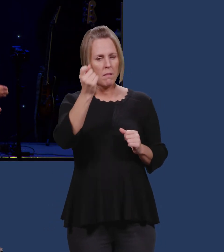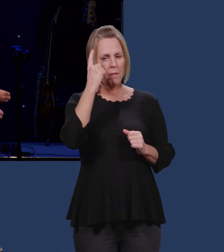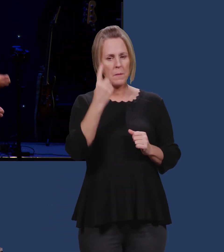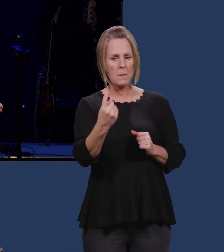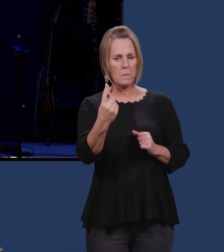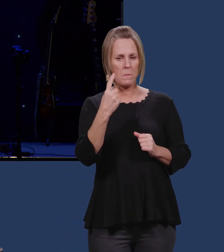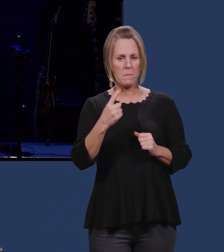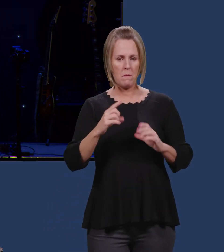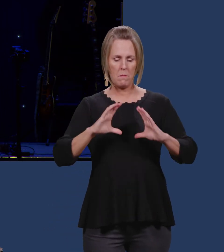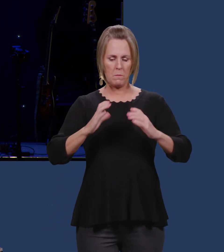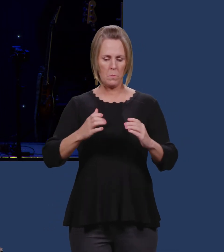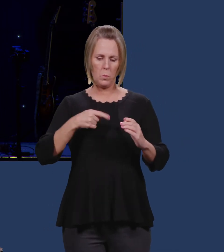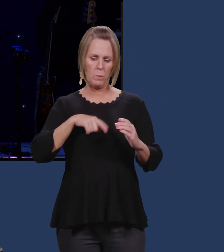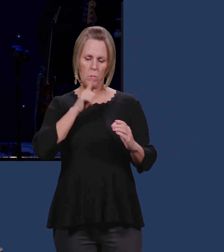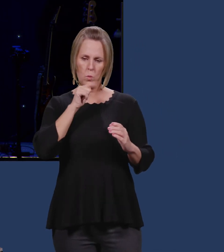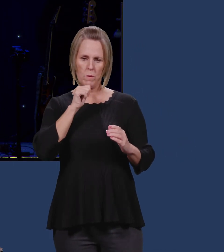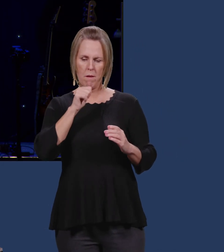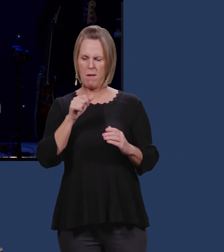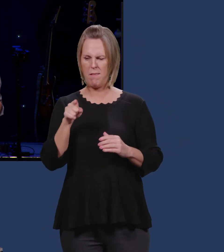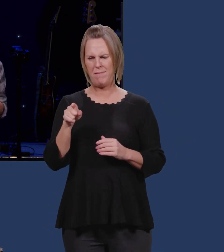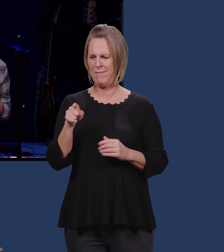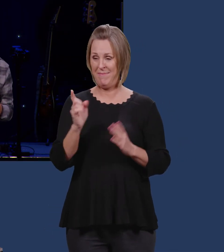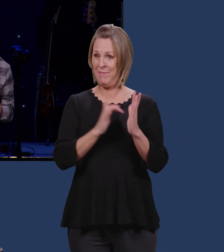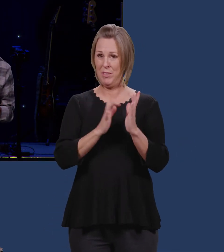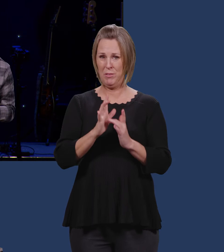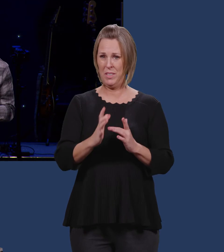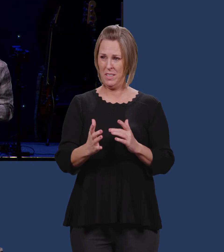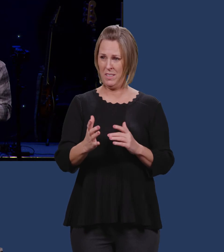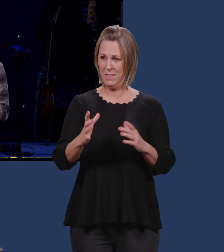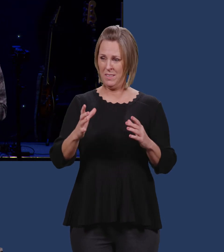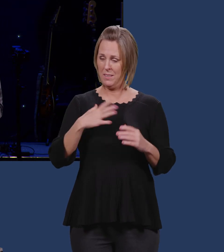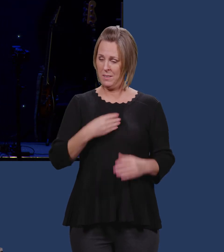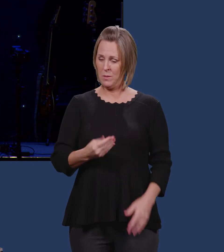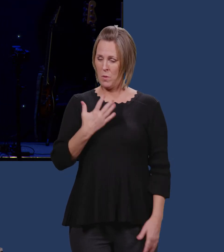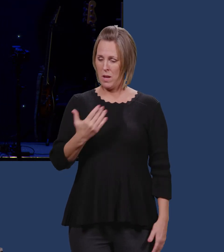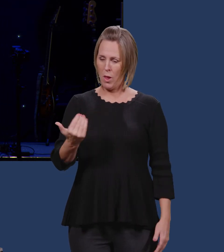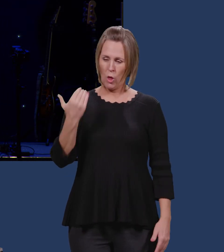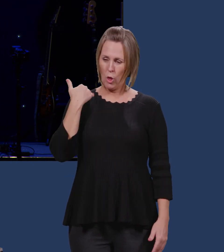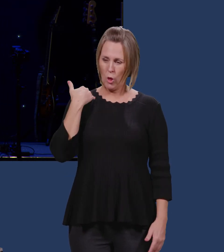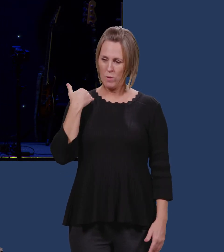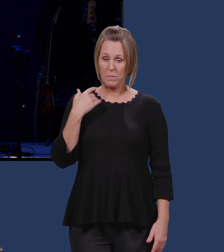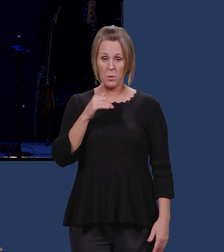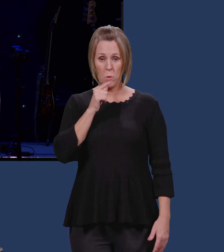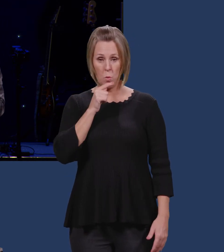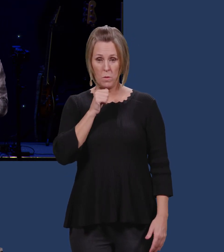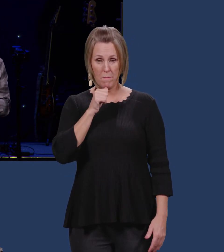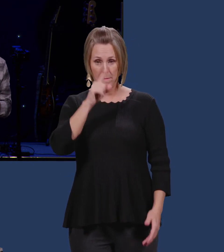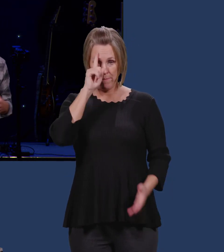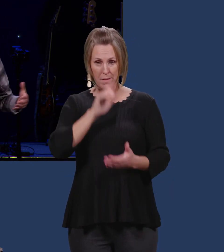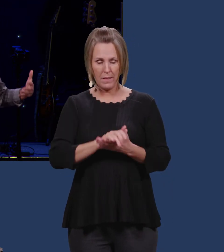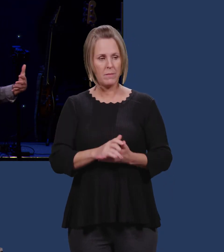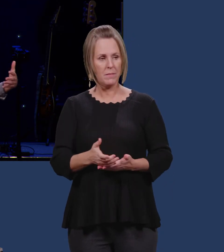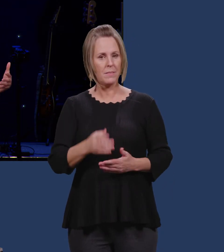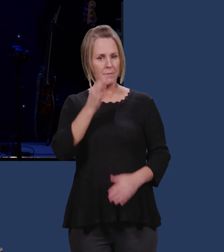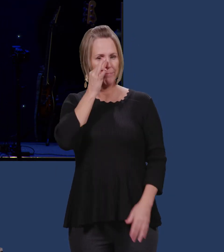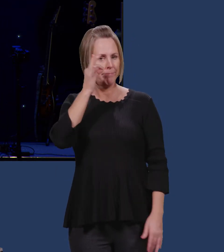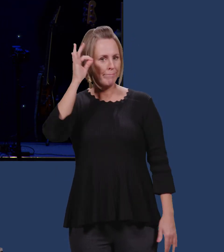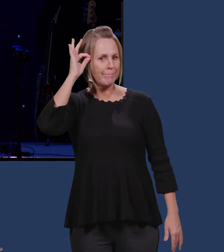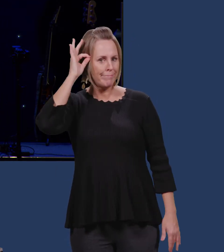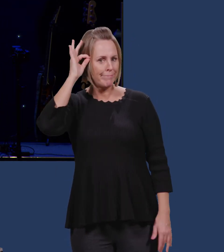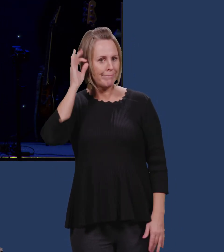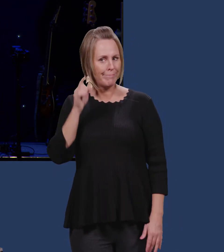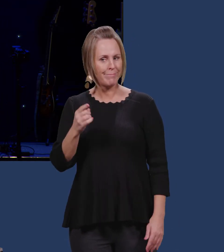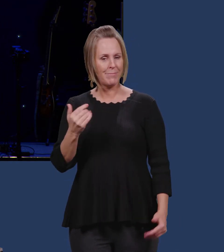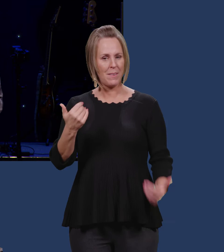was not buying a white Jesus were the Native Americans. there's a Shawnee